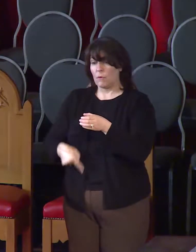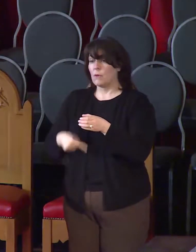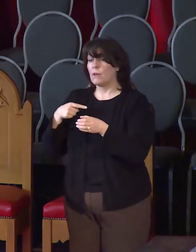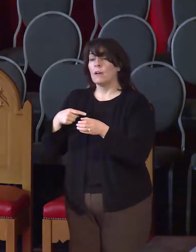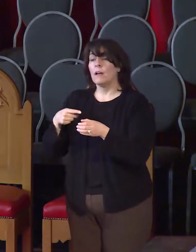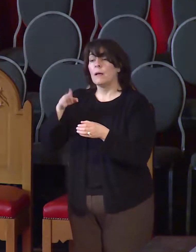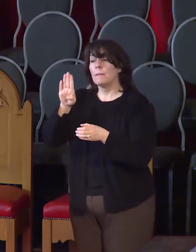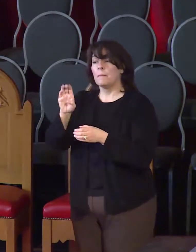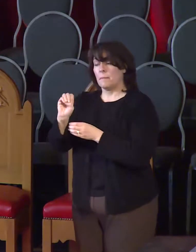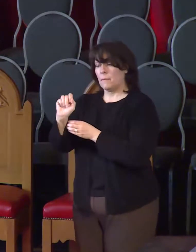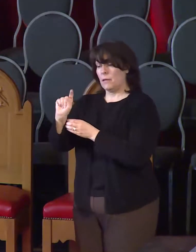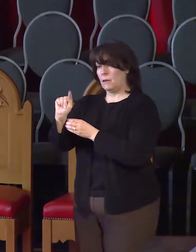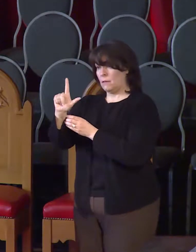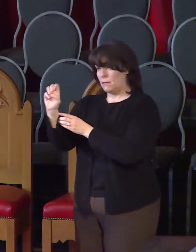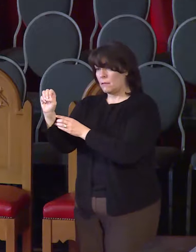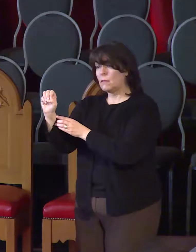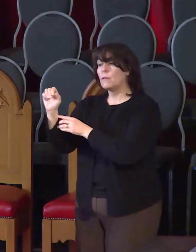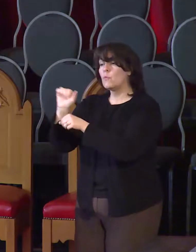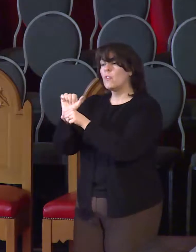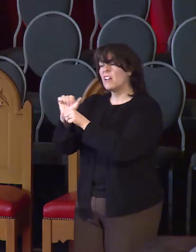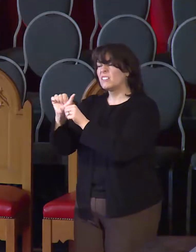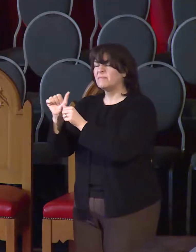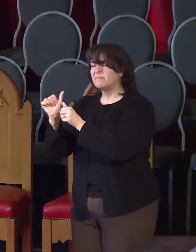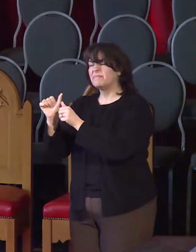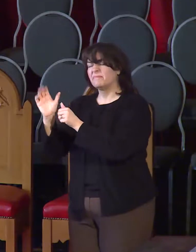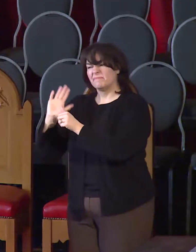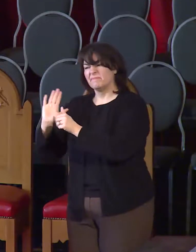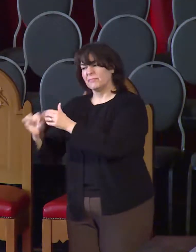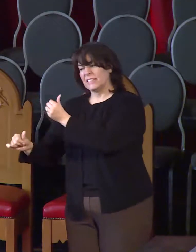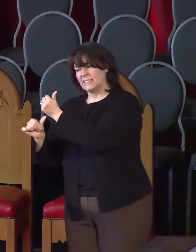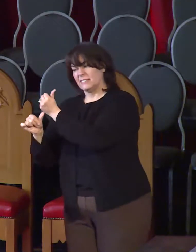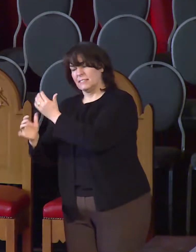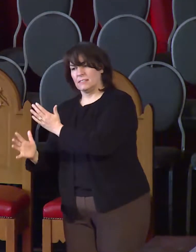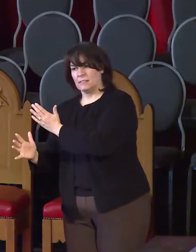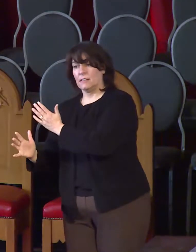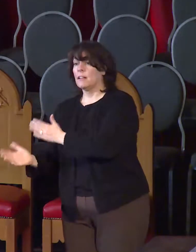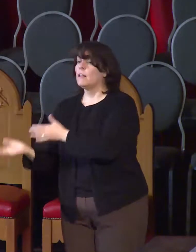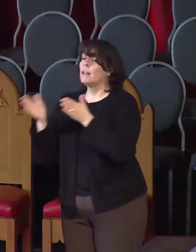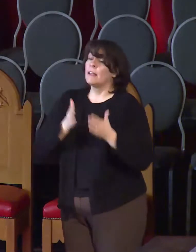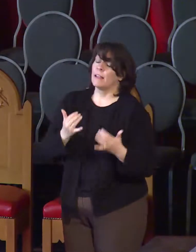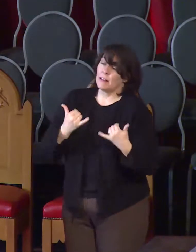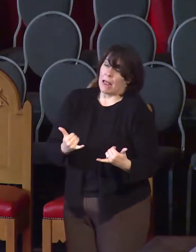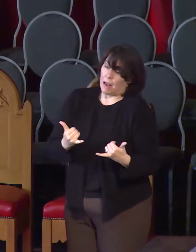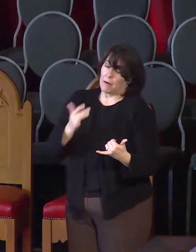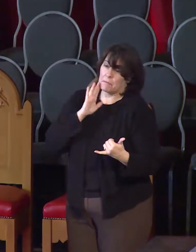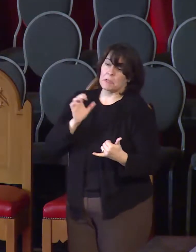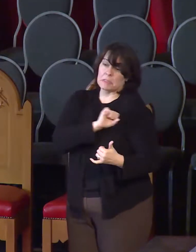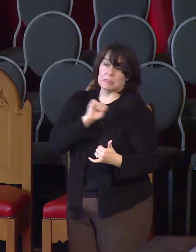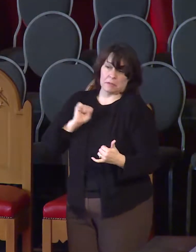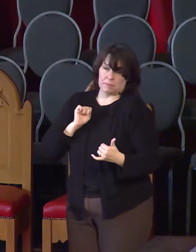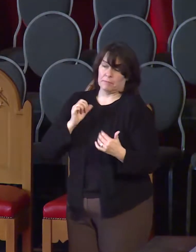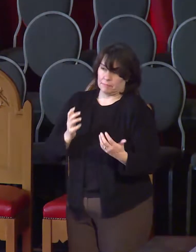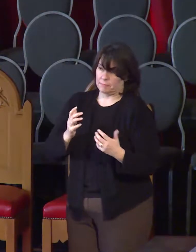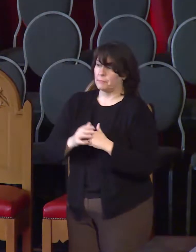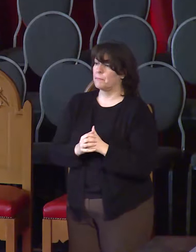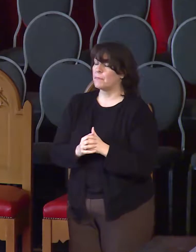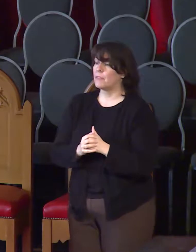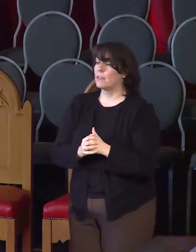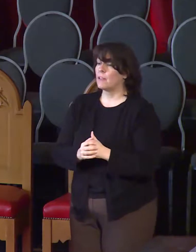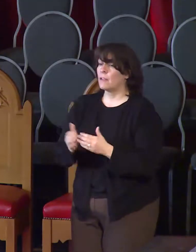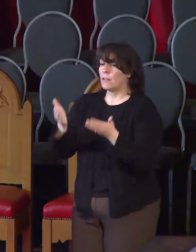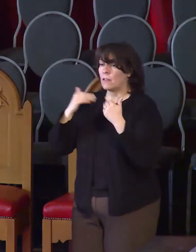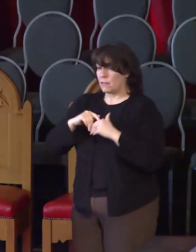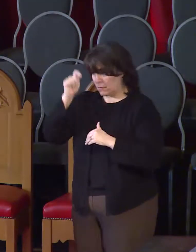was chosen by the instructor to work as an assistant. Today, the beadle is the ceremonial officer of Senate. Following the beadle and mace is the